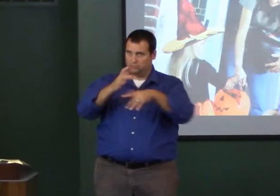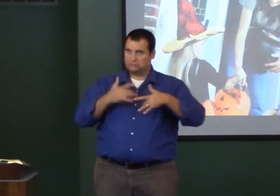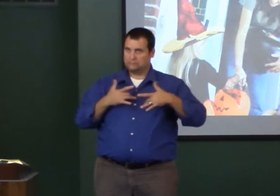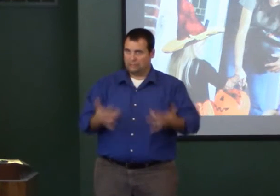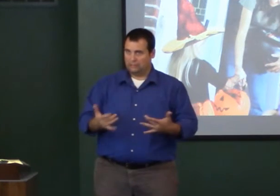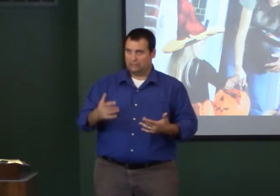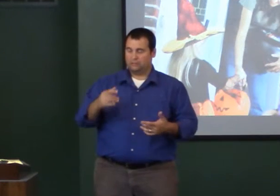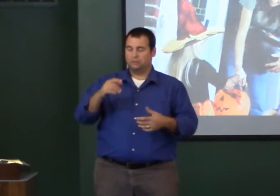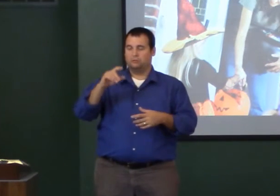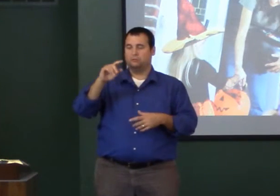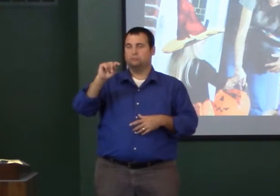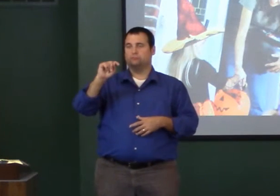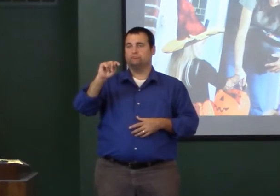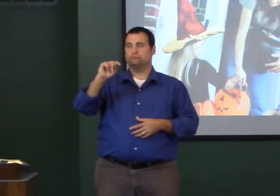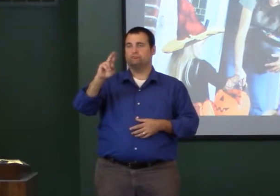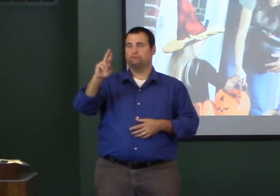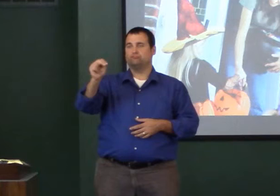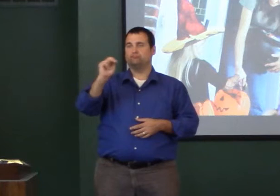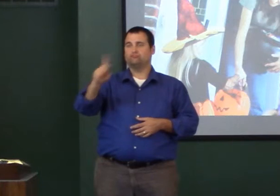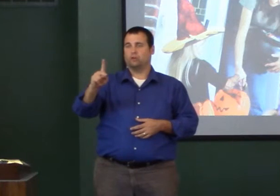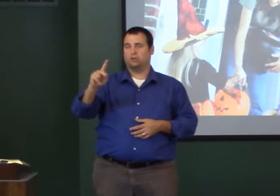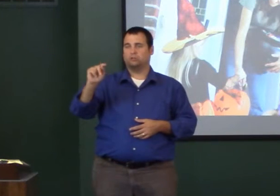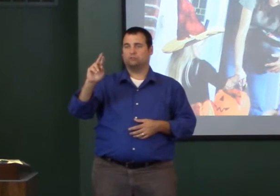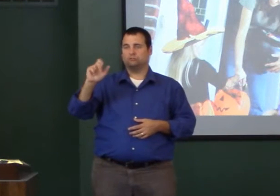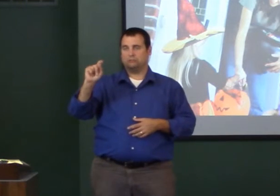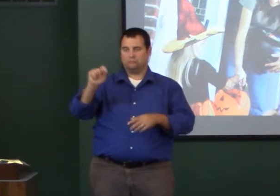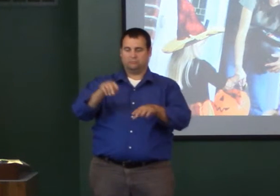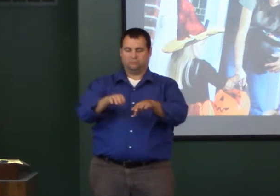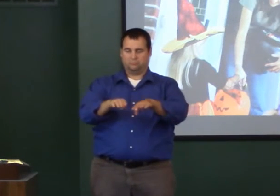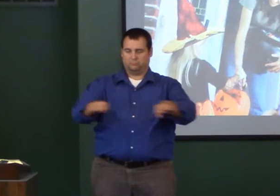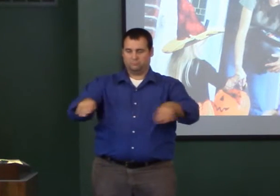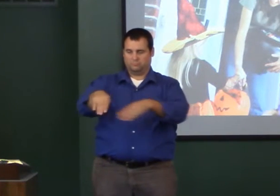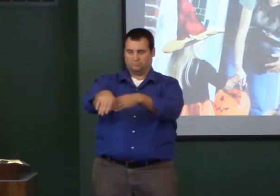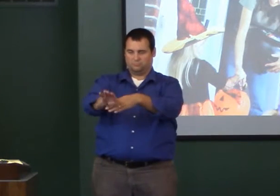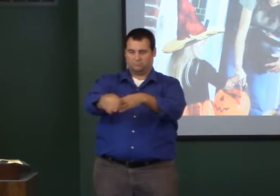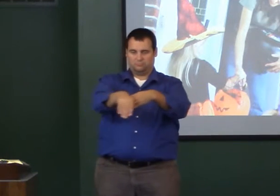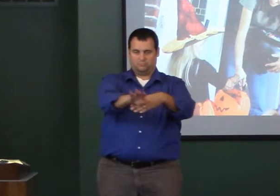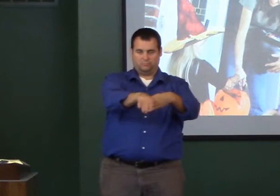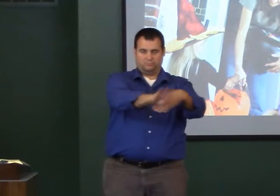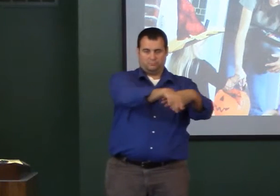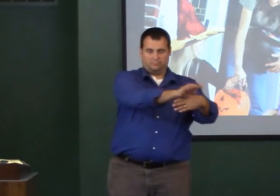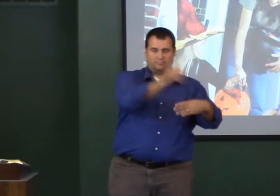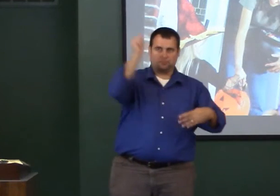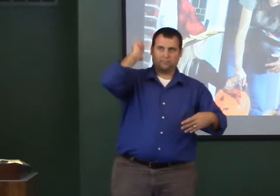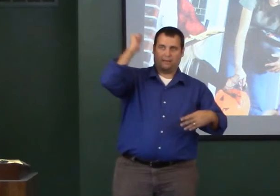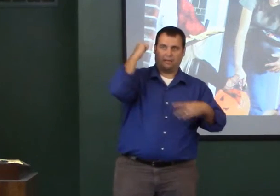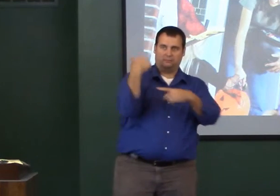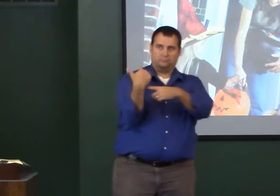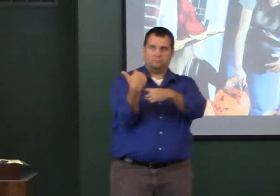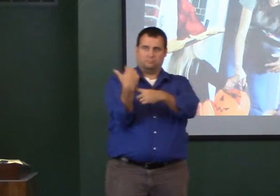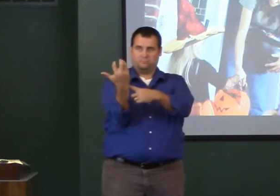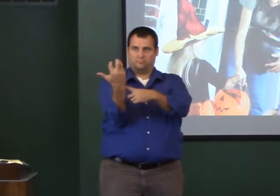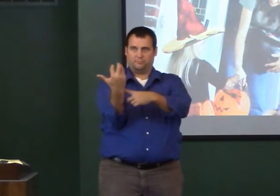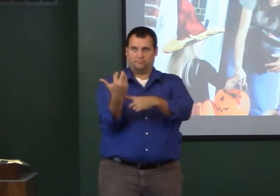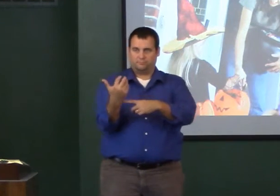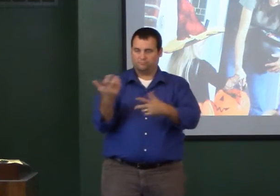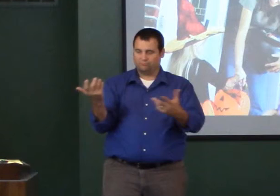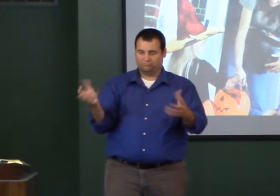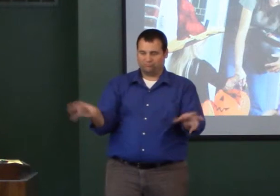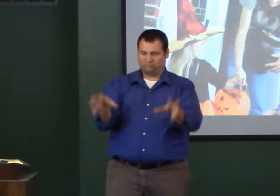And in churches I'd like to do the trick a trunk and in the back